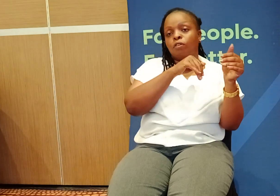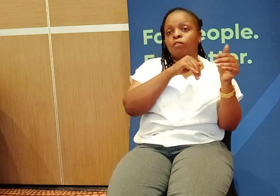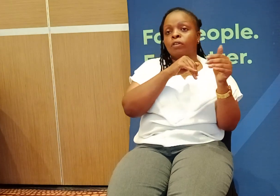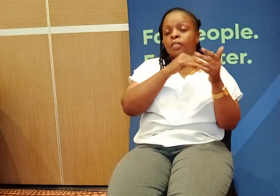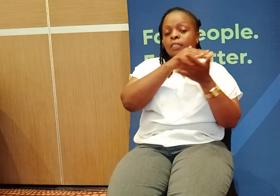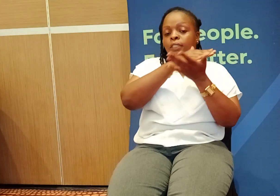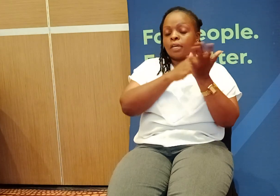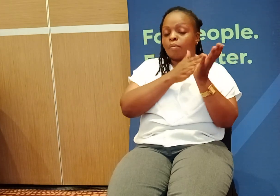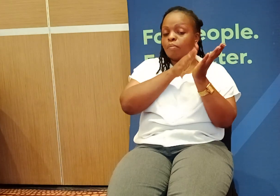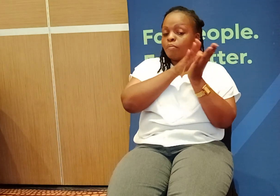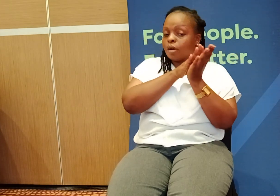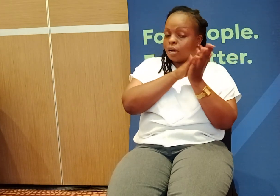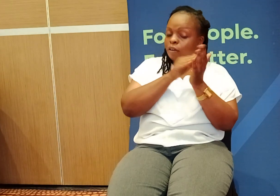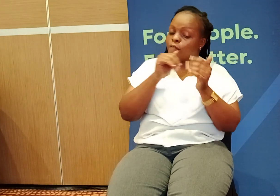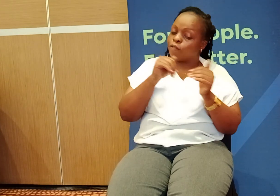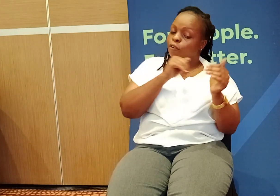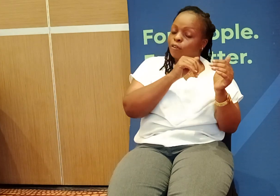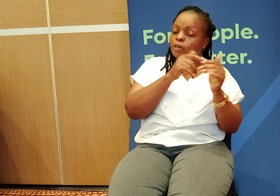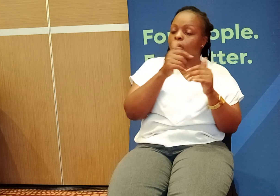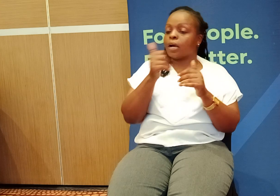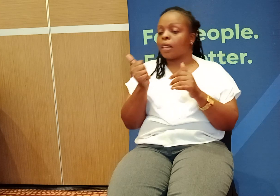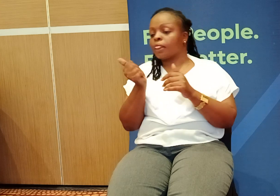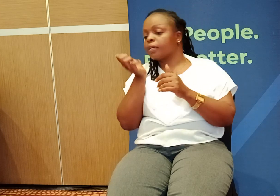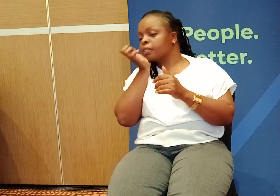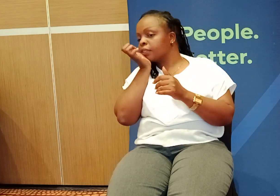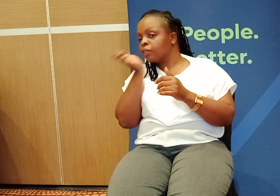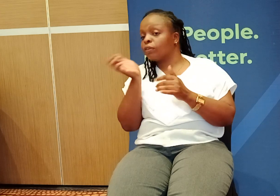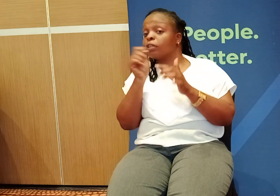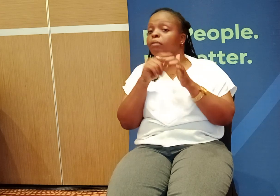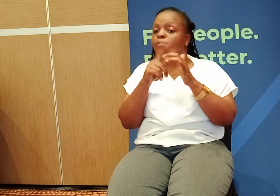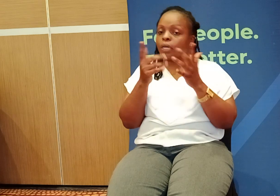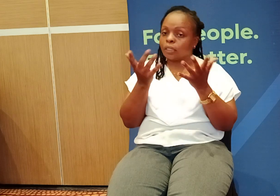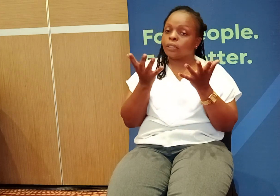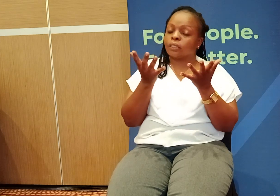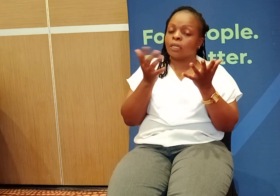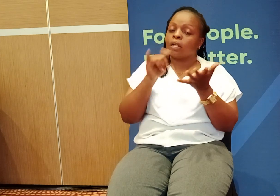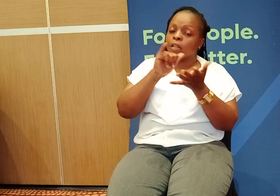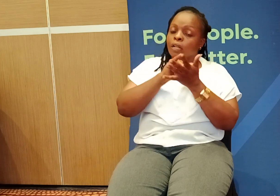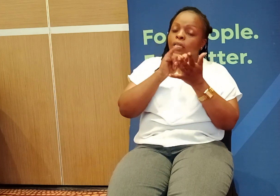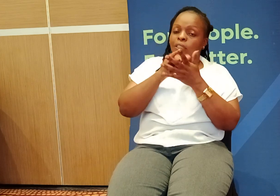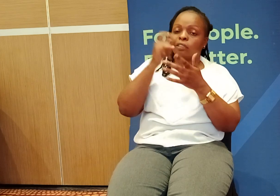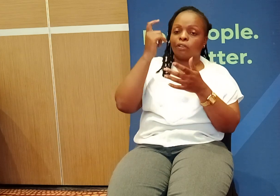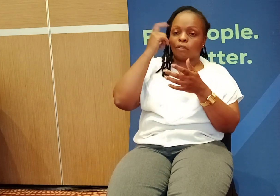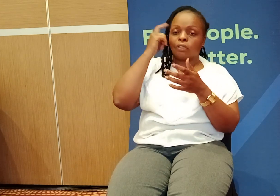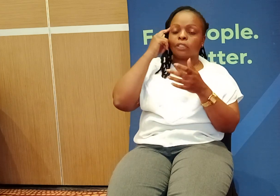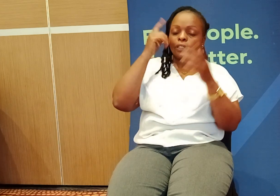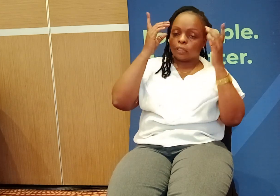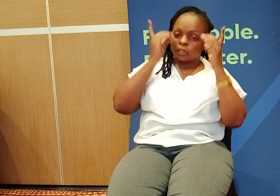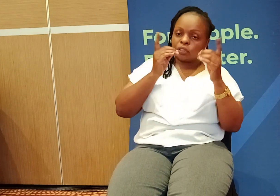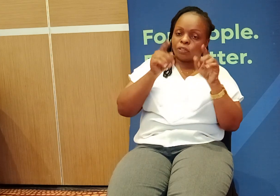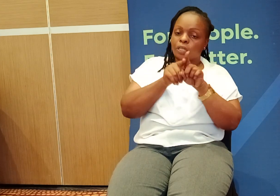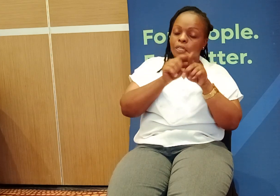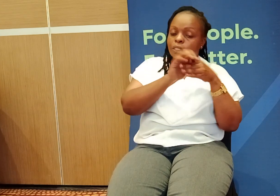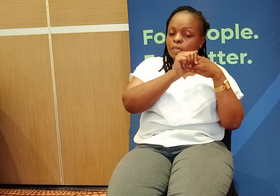Some banks did follow, others did not. But we took that as a conscious decision as a leader in the